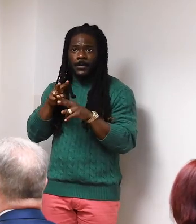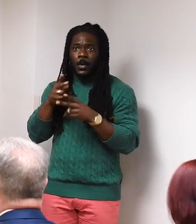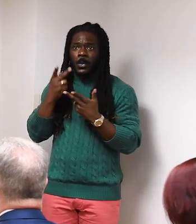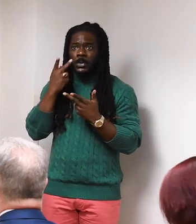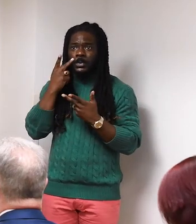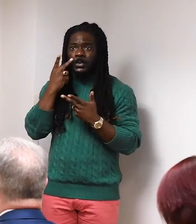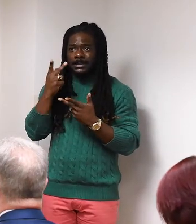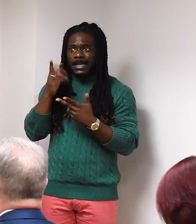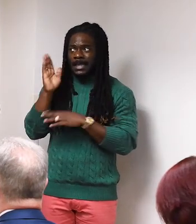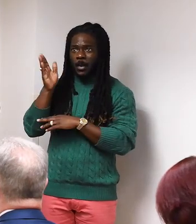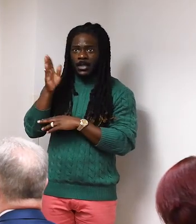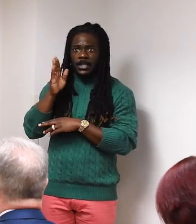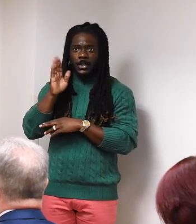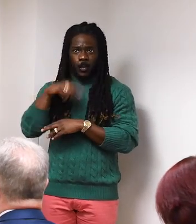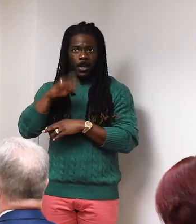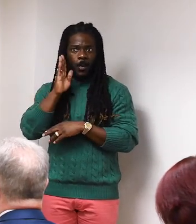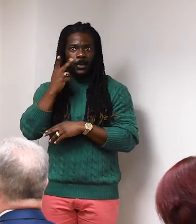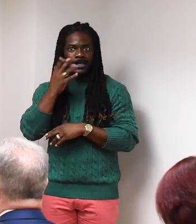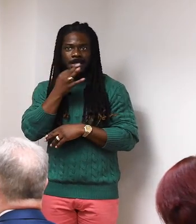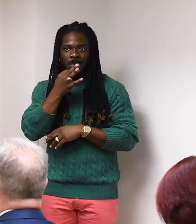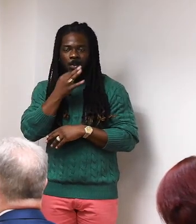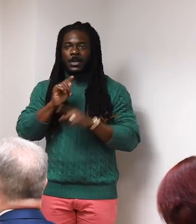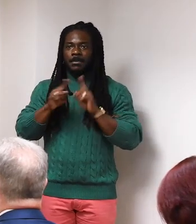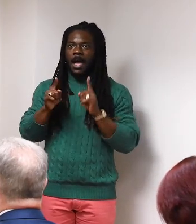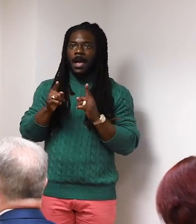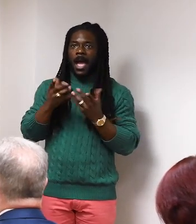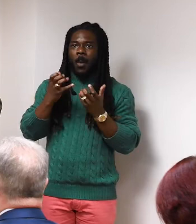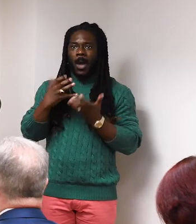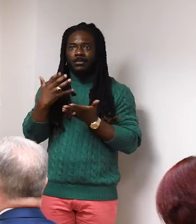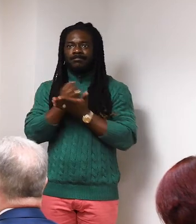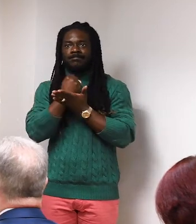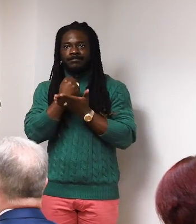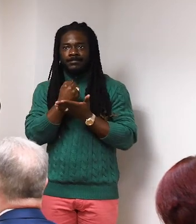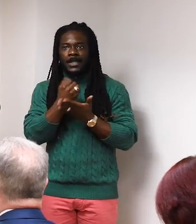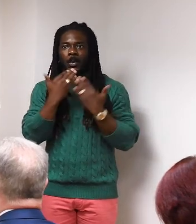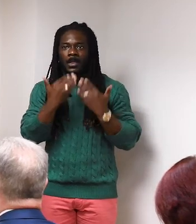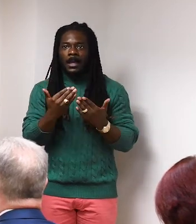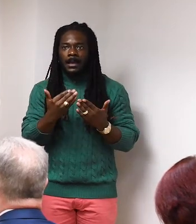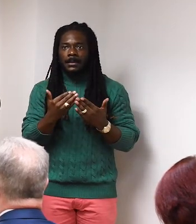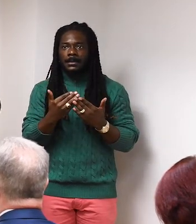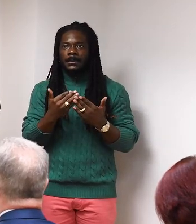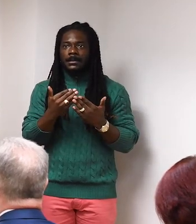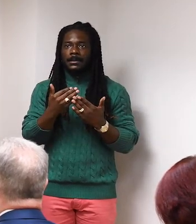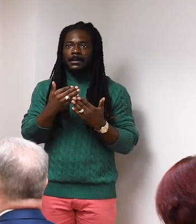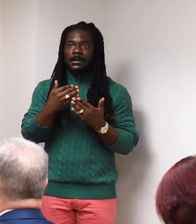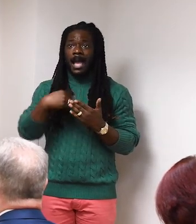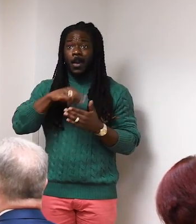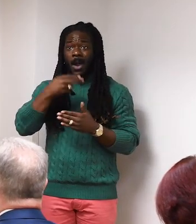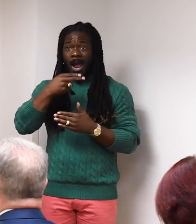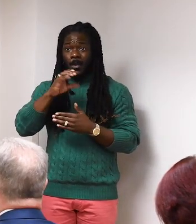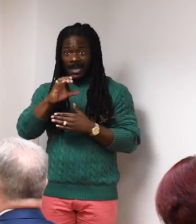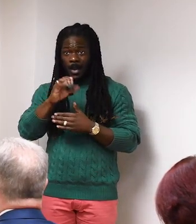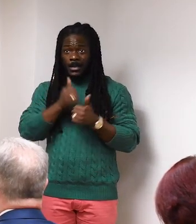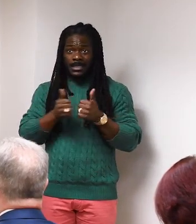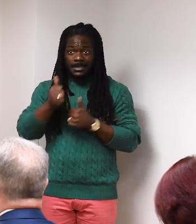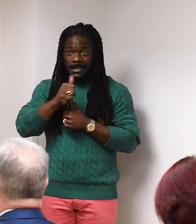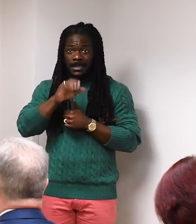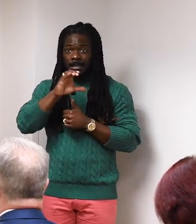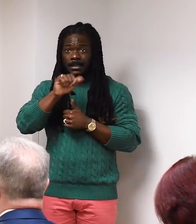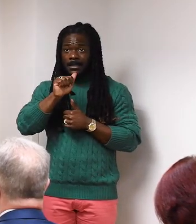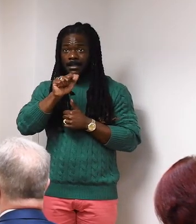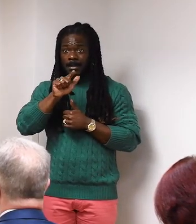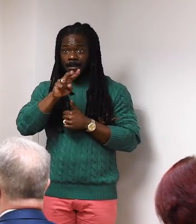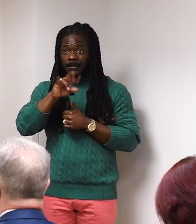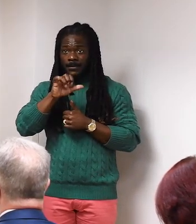to the presentation that we're going to get. Let me take the opportunity to thank our Howard County Executive, Calvin